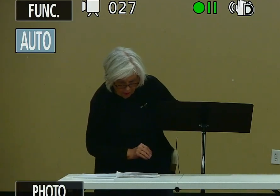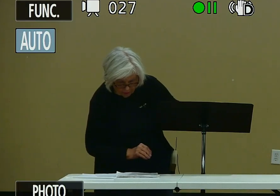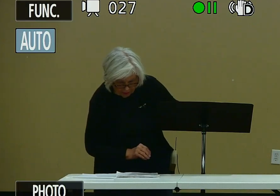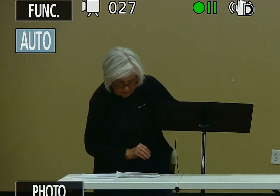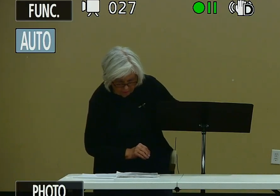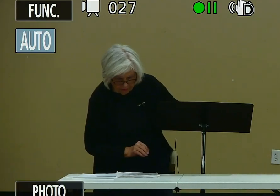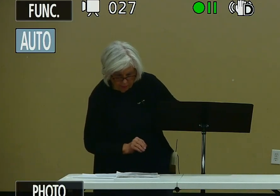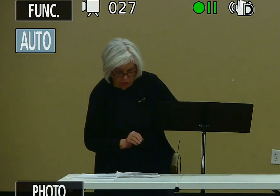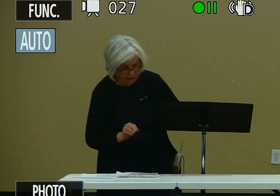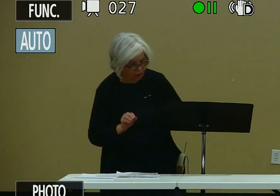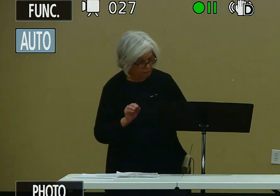Okay, moving on.